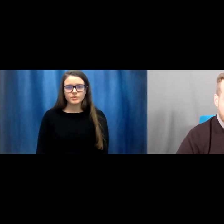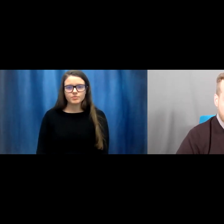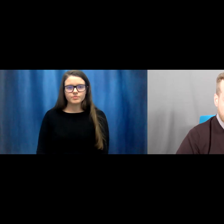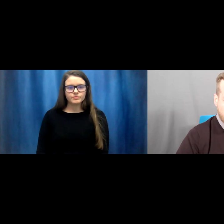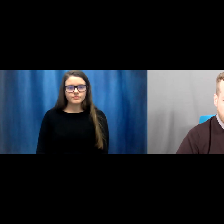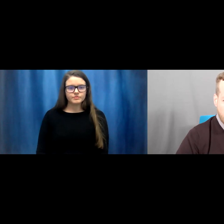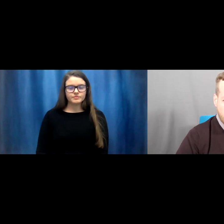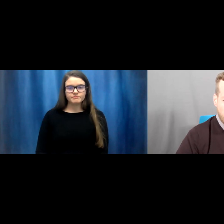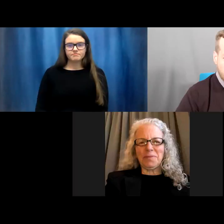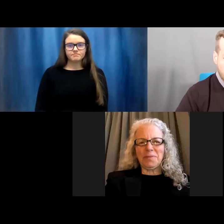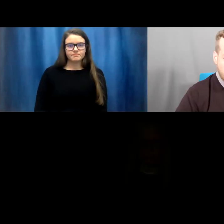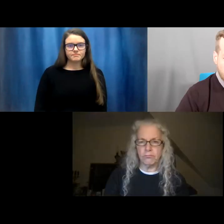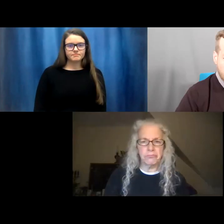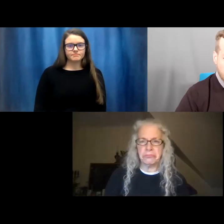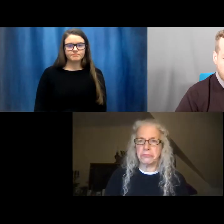continue?